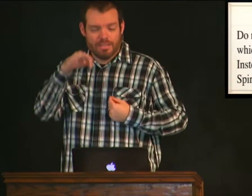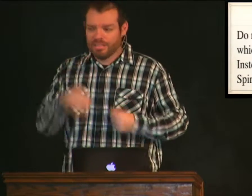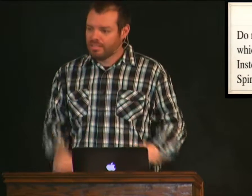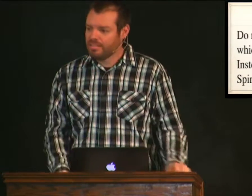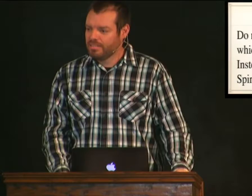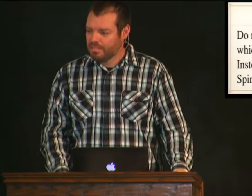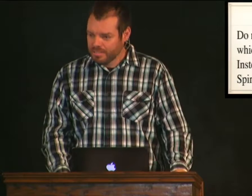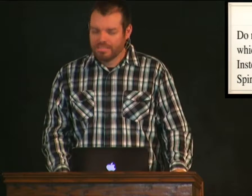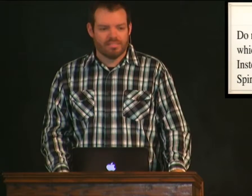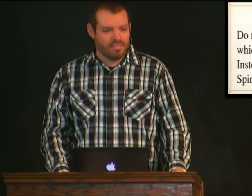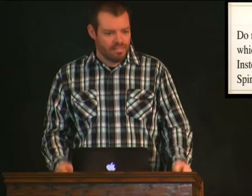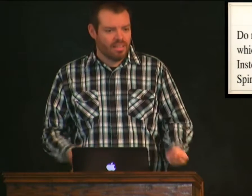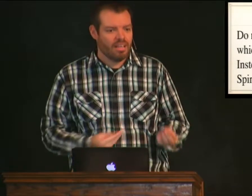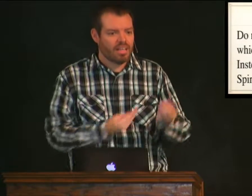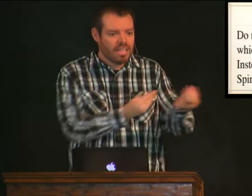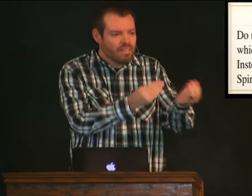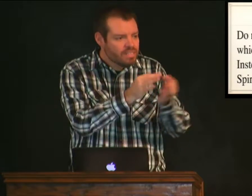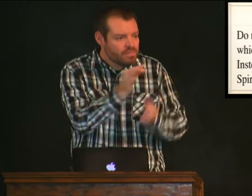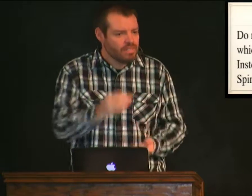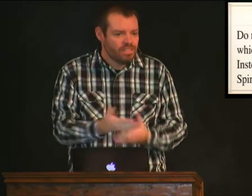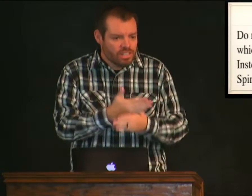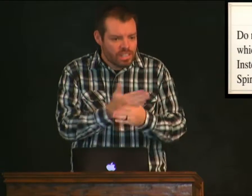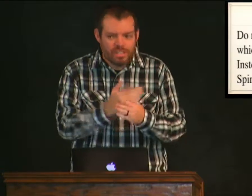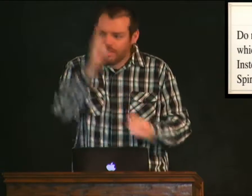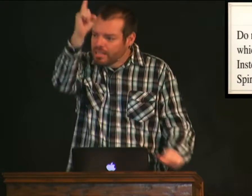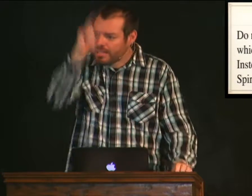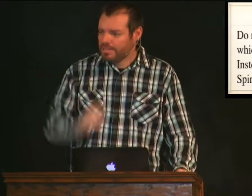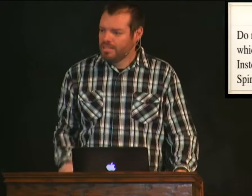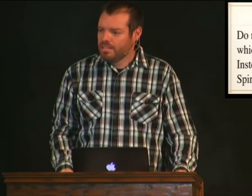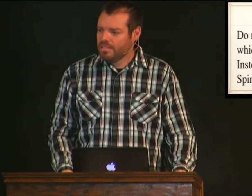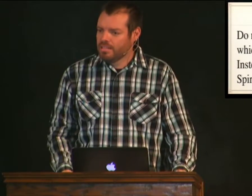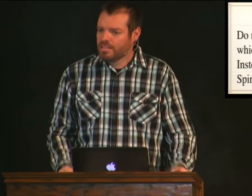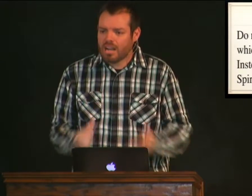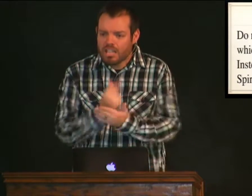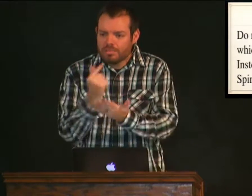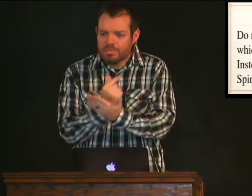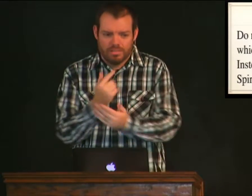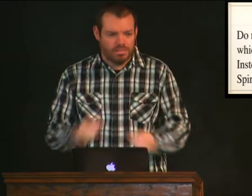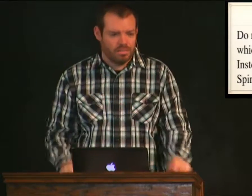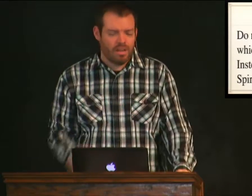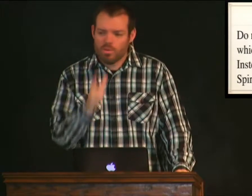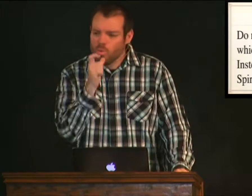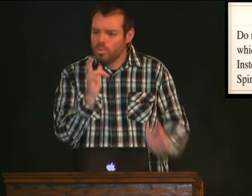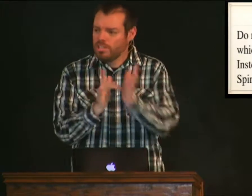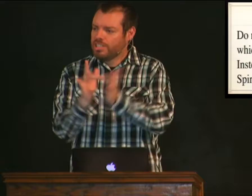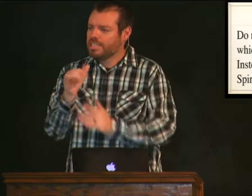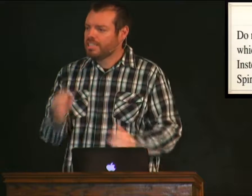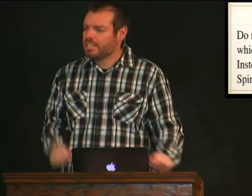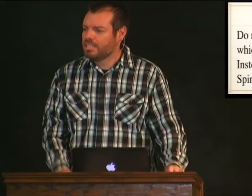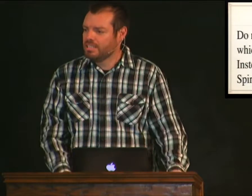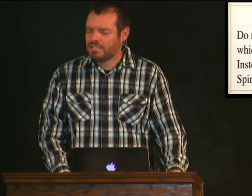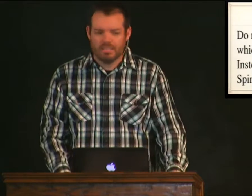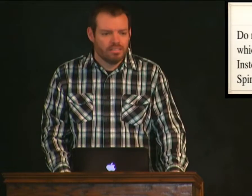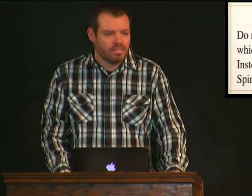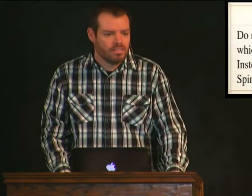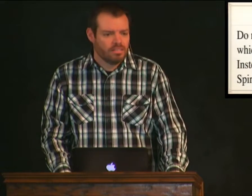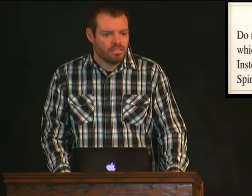in spirit, give the spirit, share the gospel of who Jesus